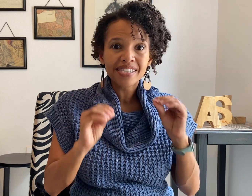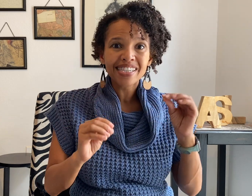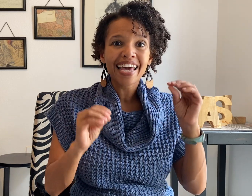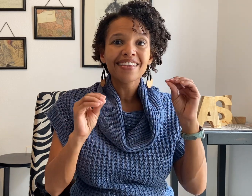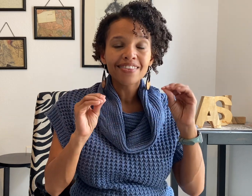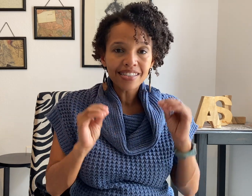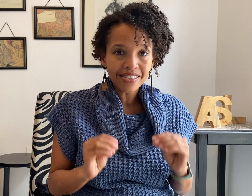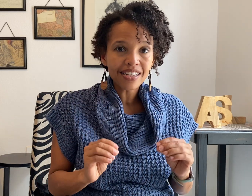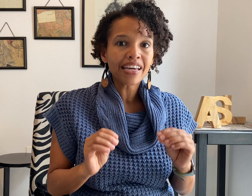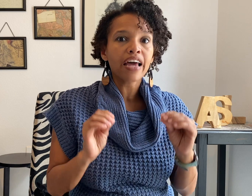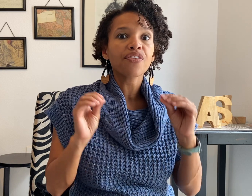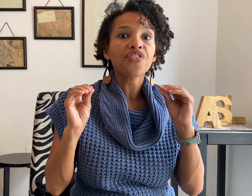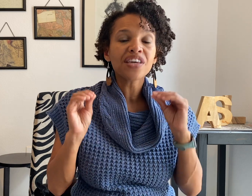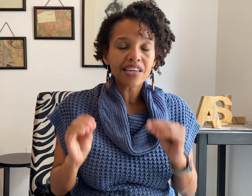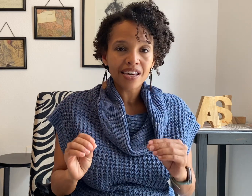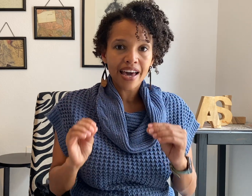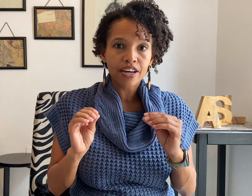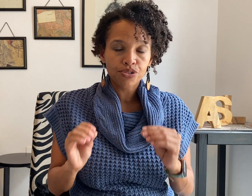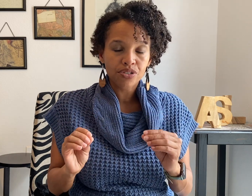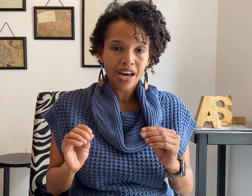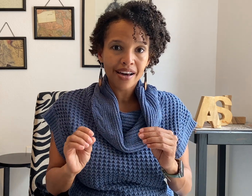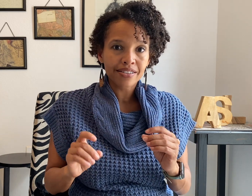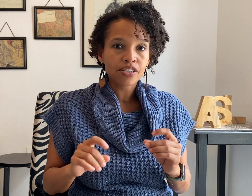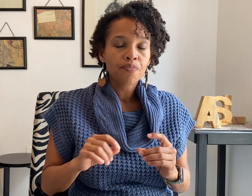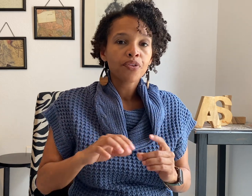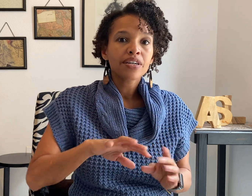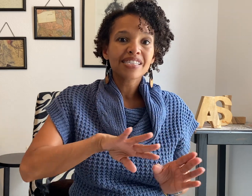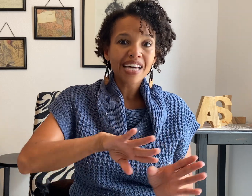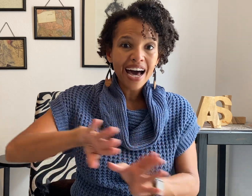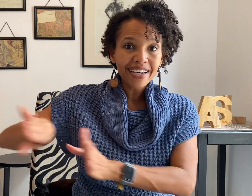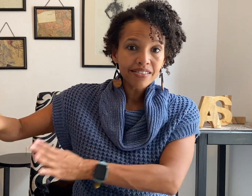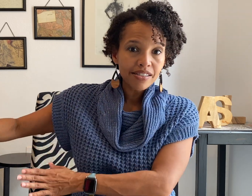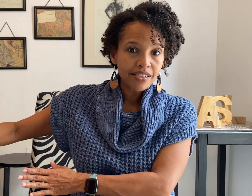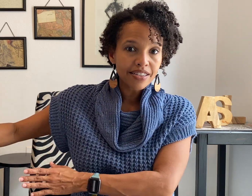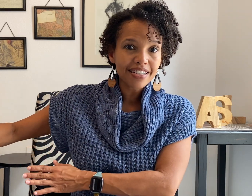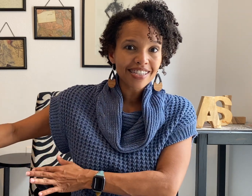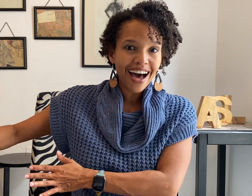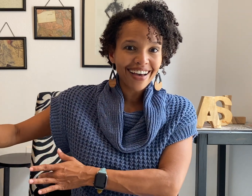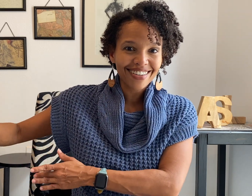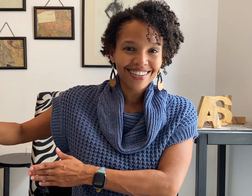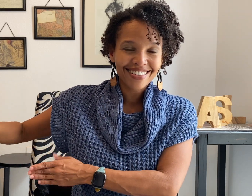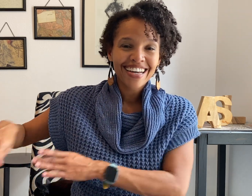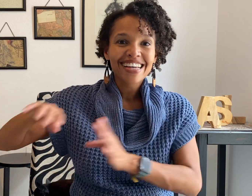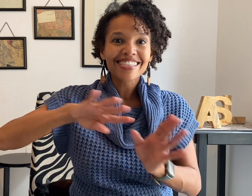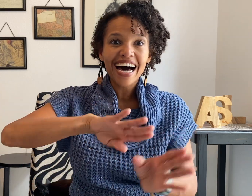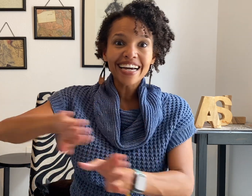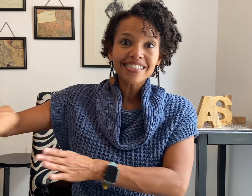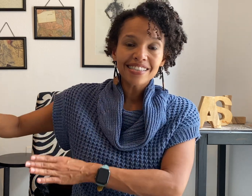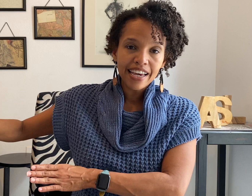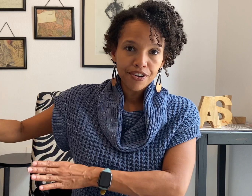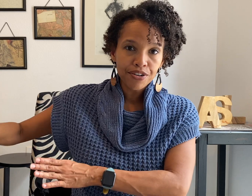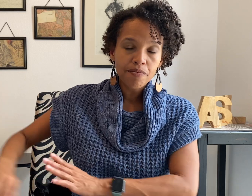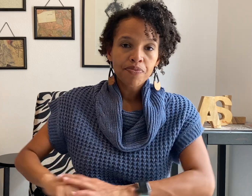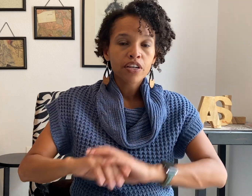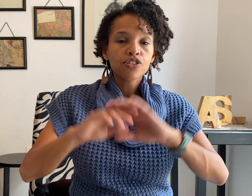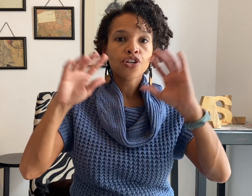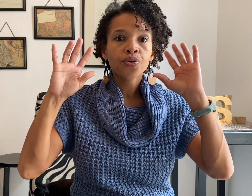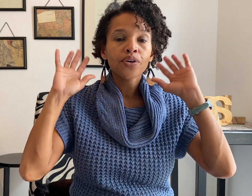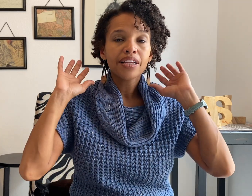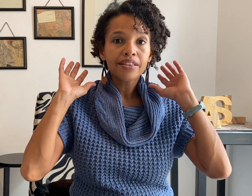a listening and thinking exercise. Signs aside, signs later. So listen